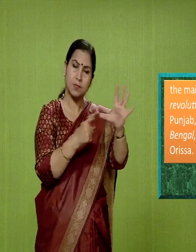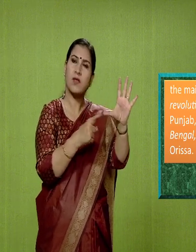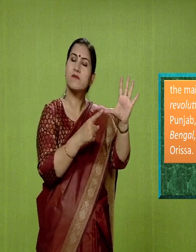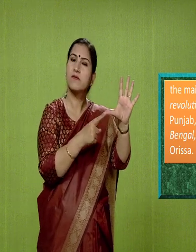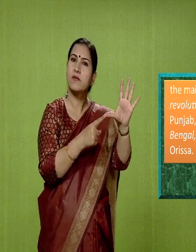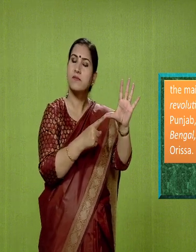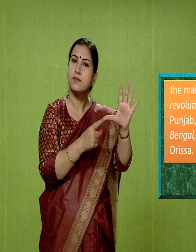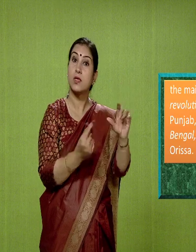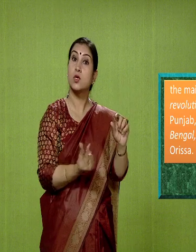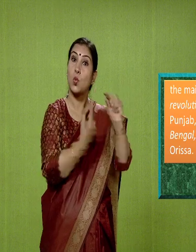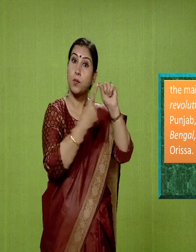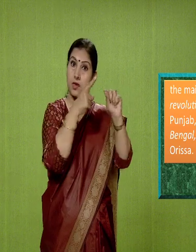fifth is UP,